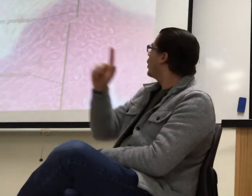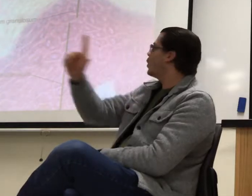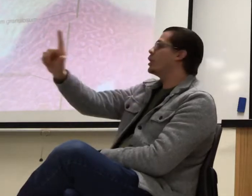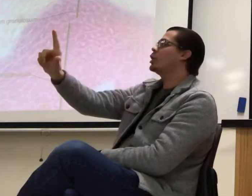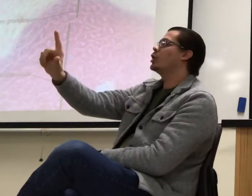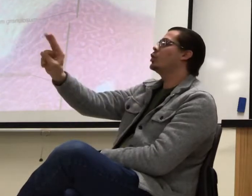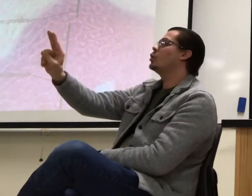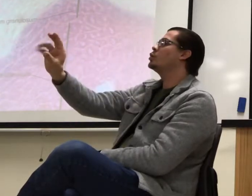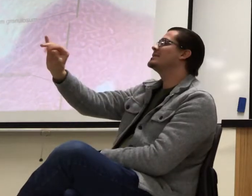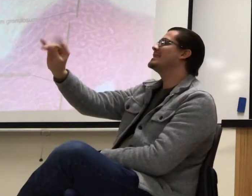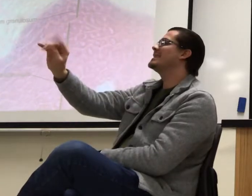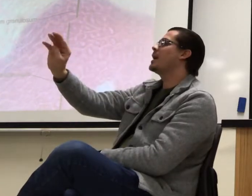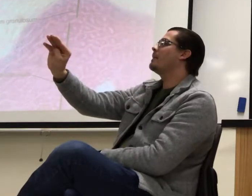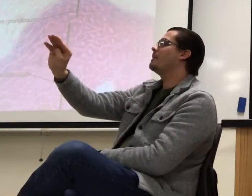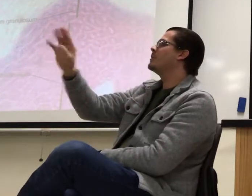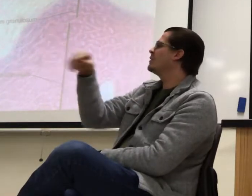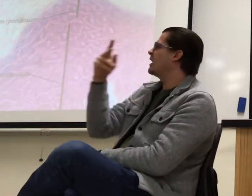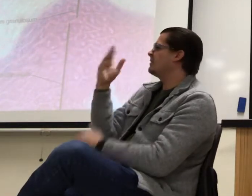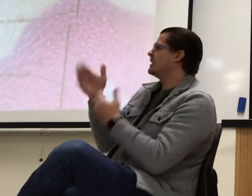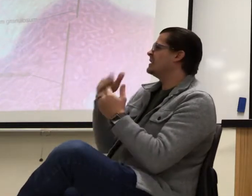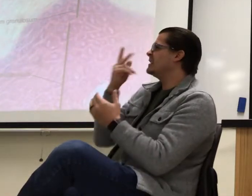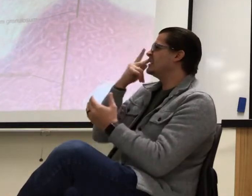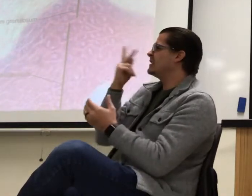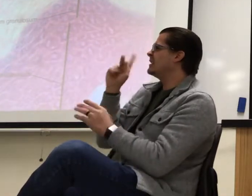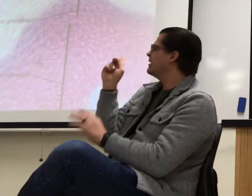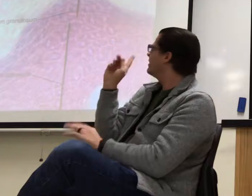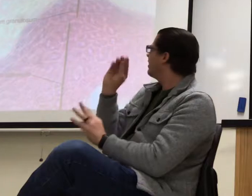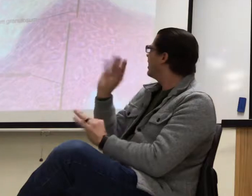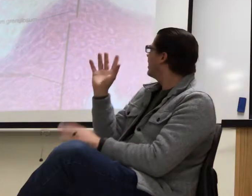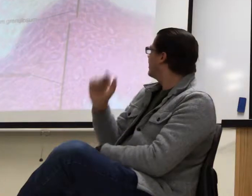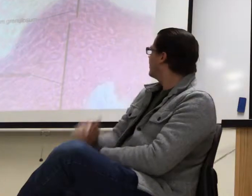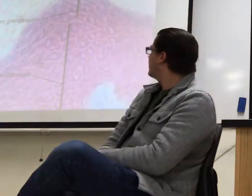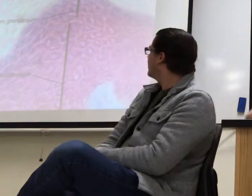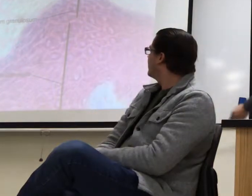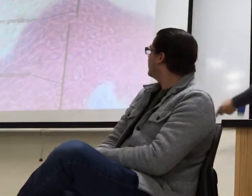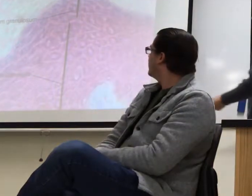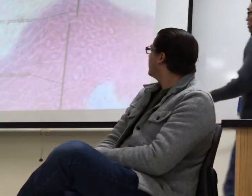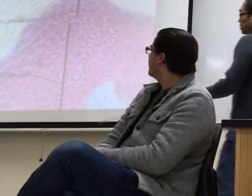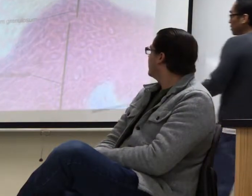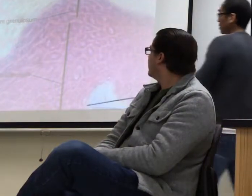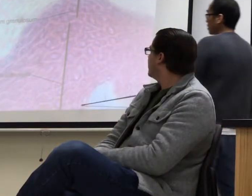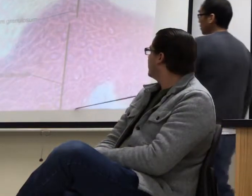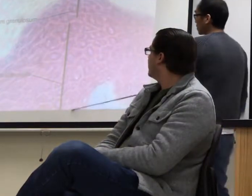And even with the lights on, it's easy to see what's what. I put my bracket lines.